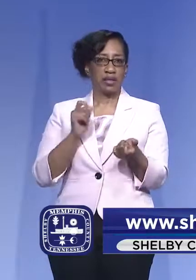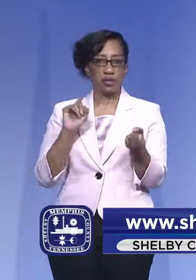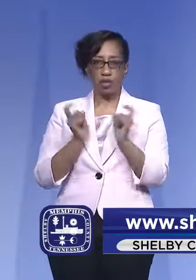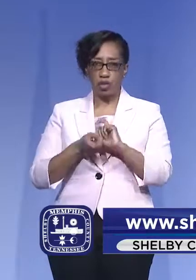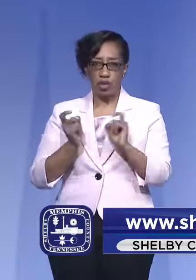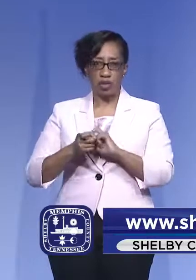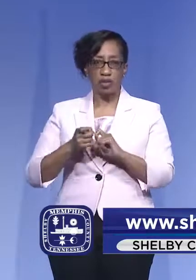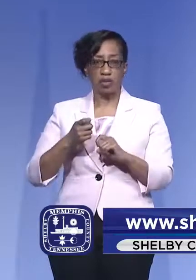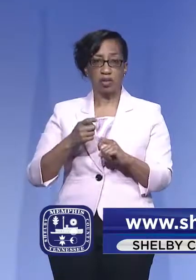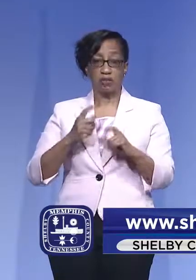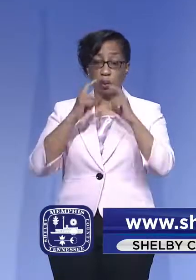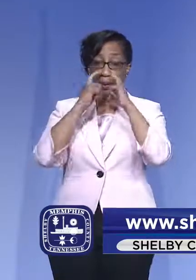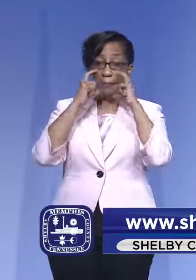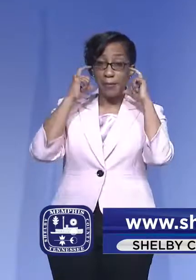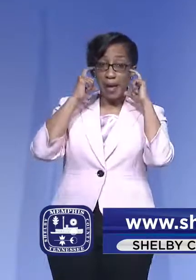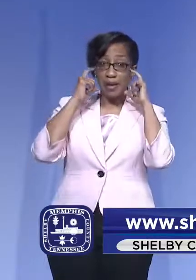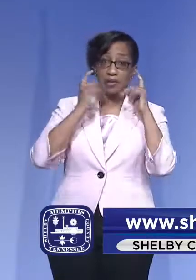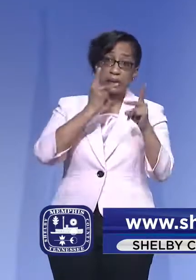made to the